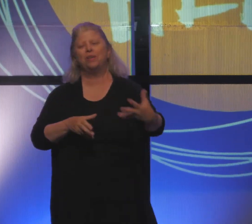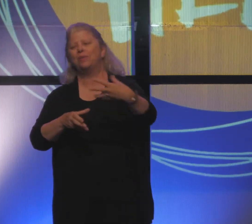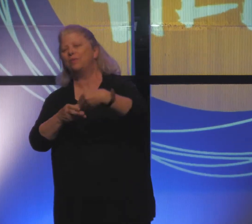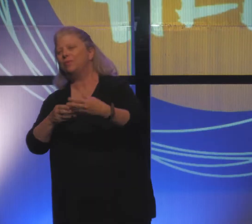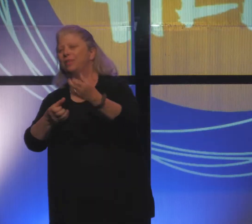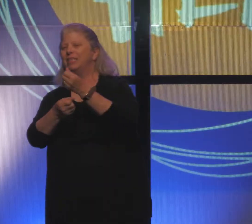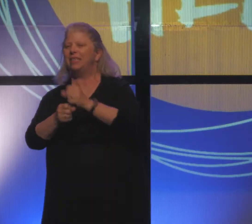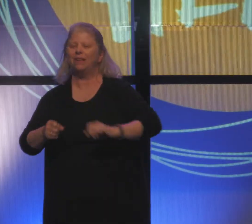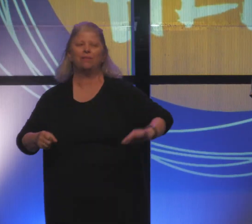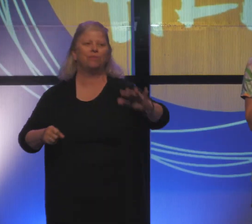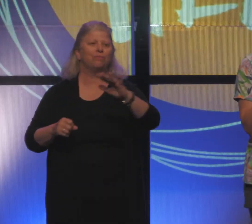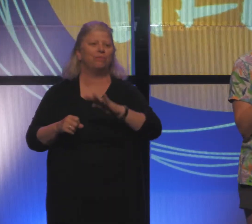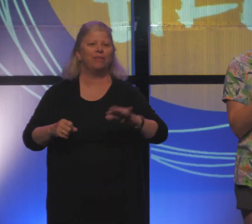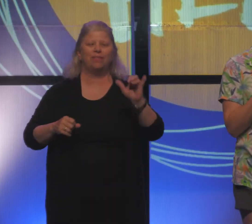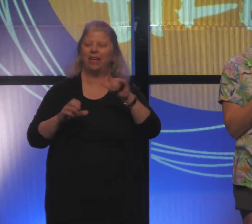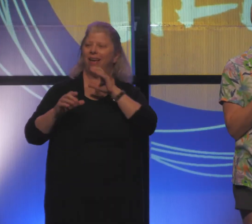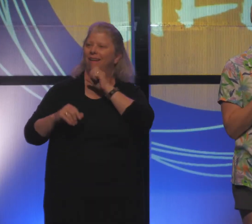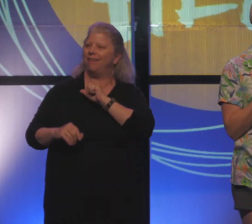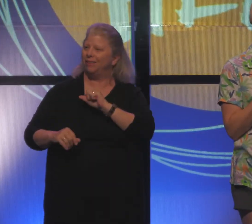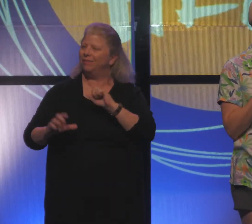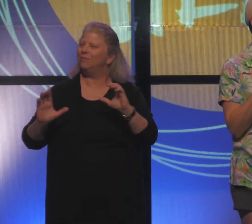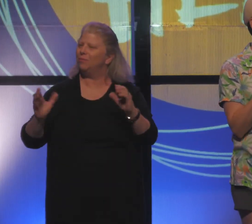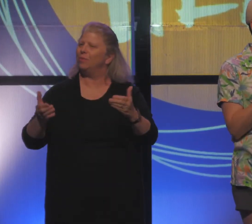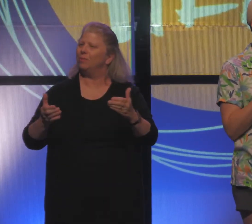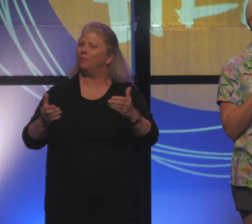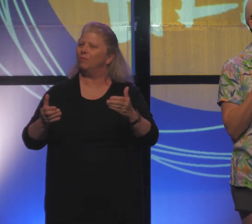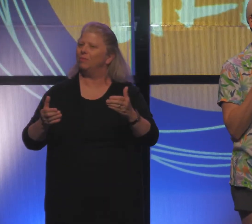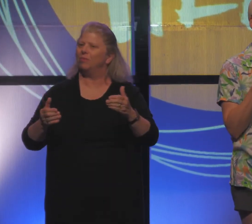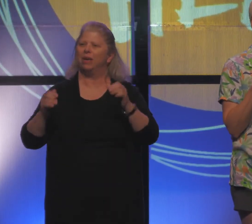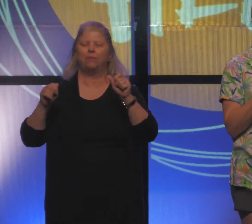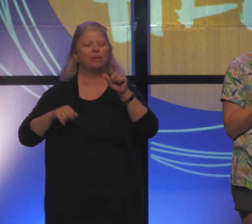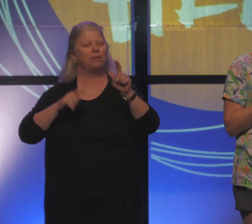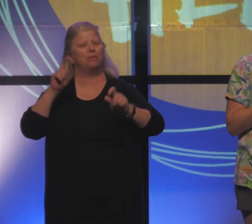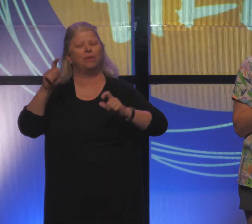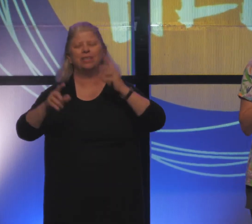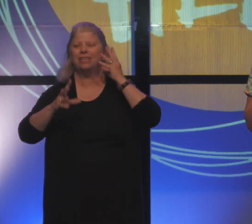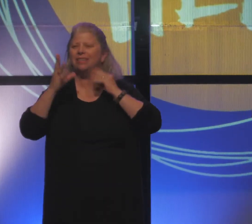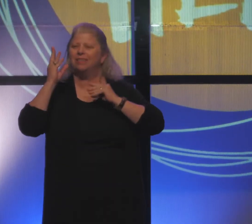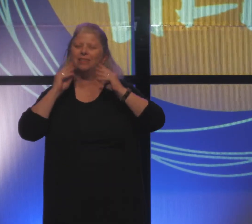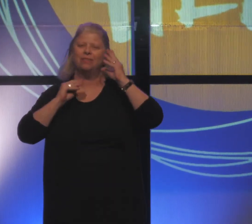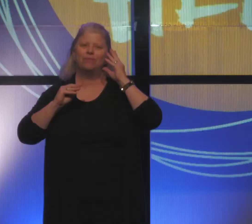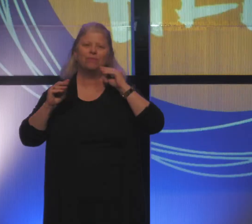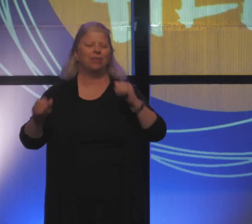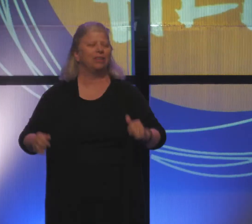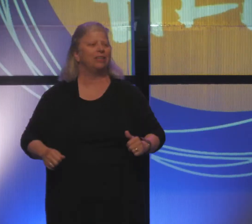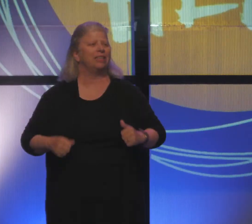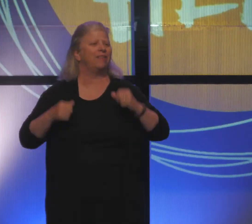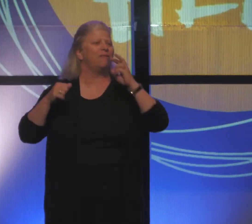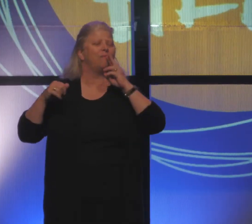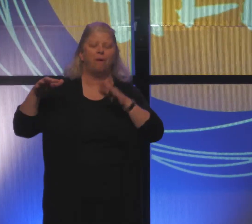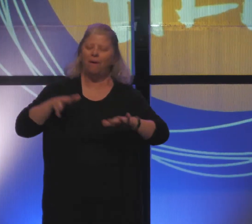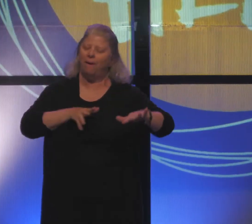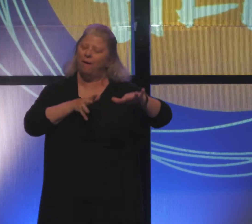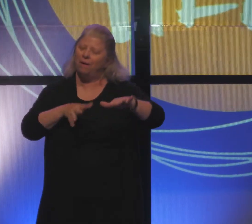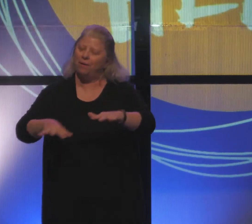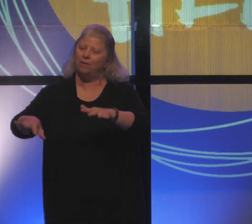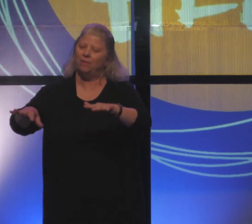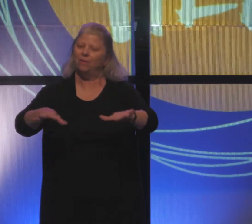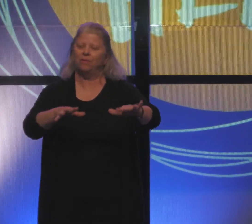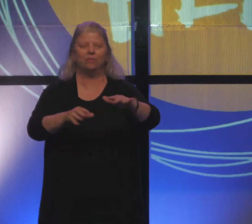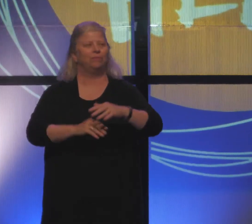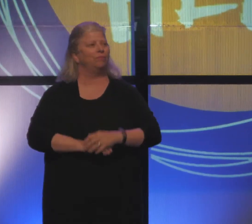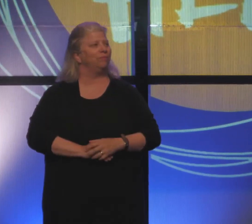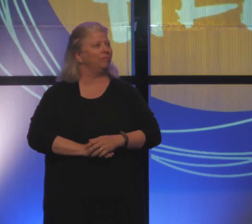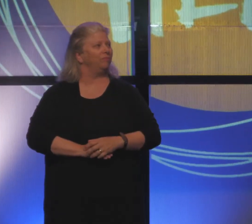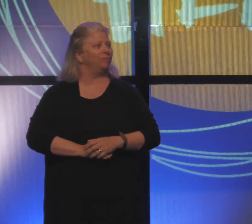and safe space for that age to be able to question and experience the living water. And